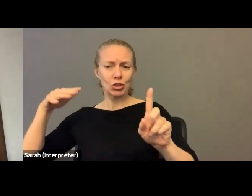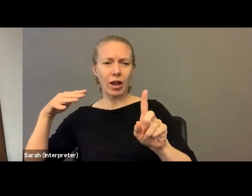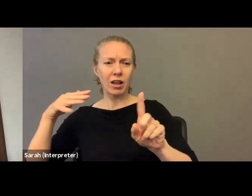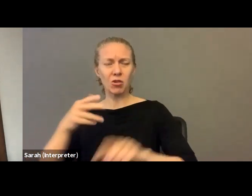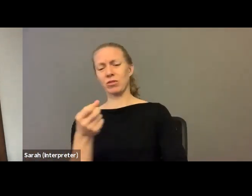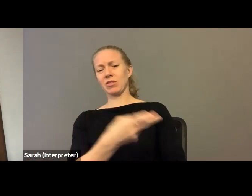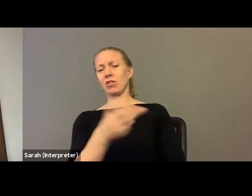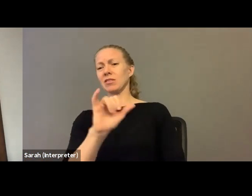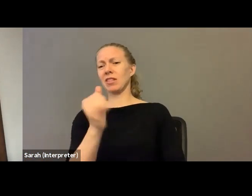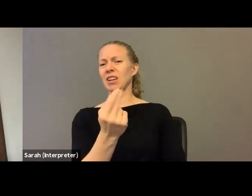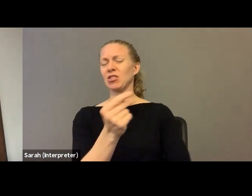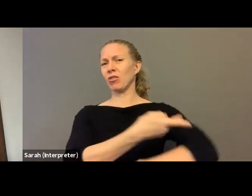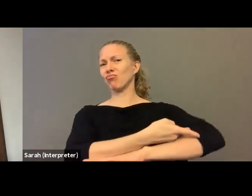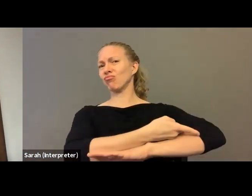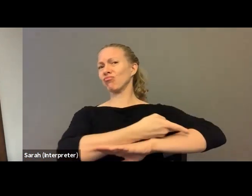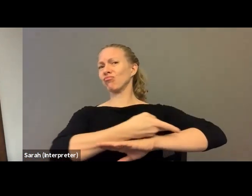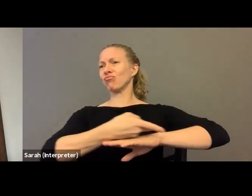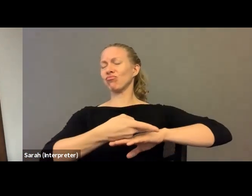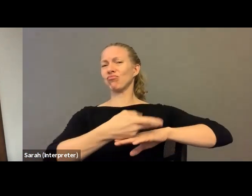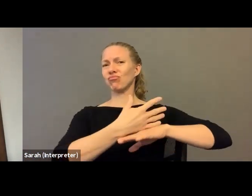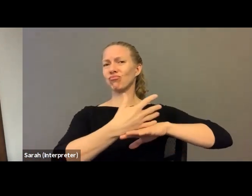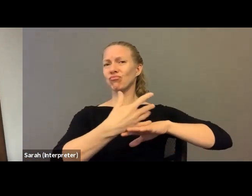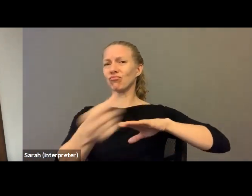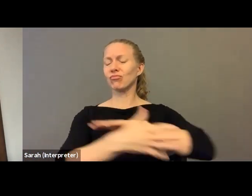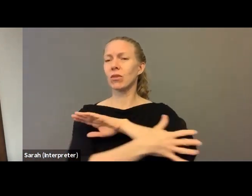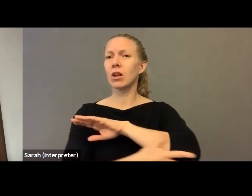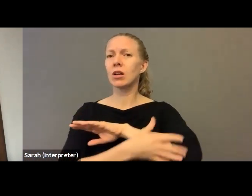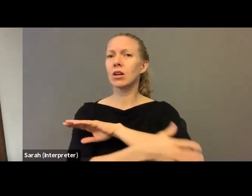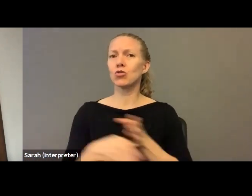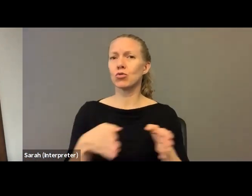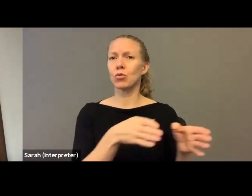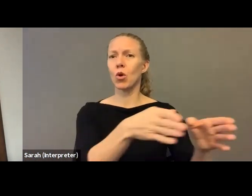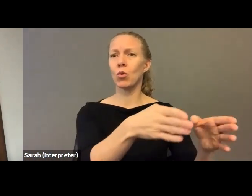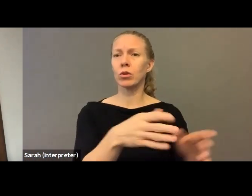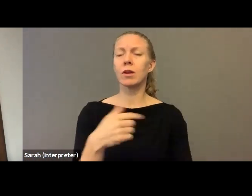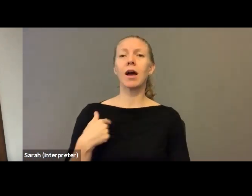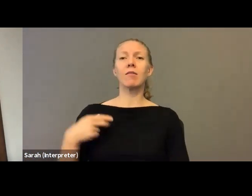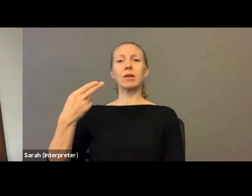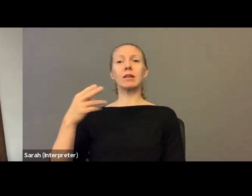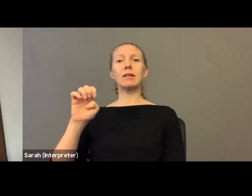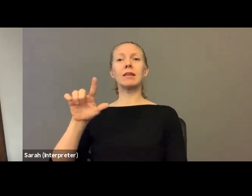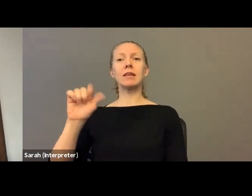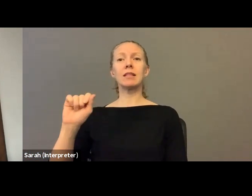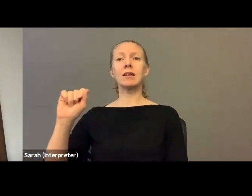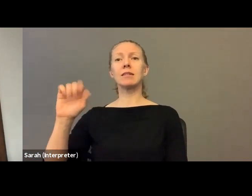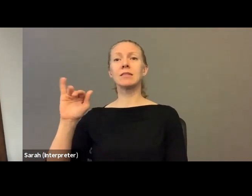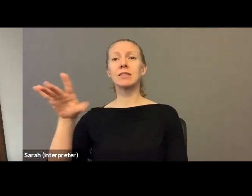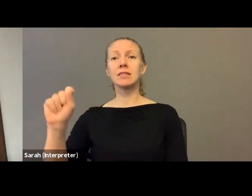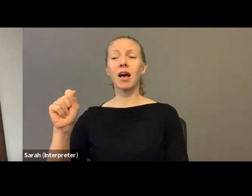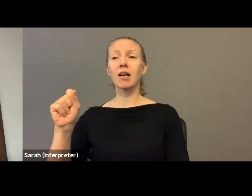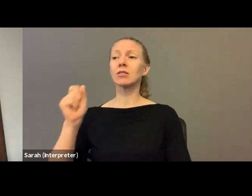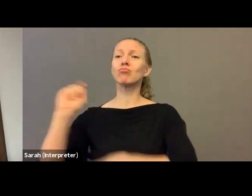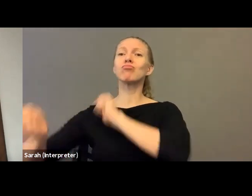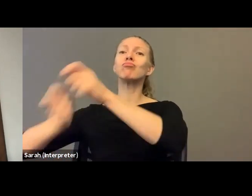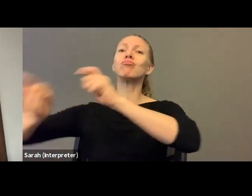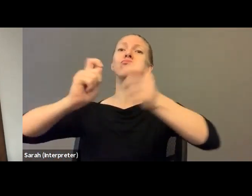country roadside. I've been HeLa cells passed around like Halloween candy. Are the doctors still waiting for